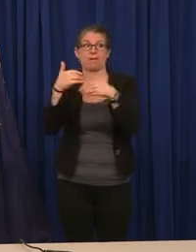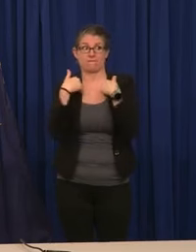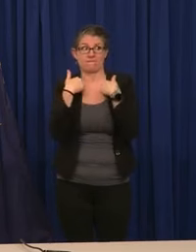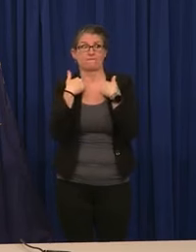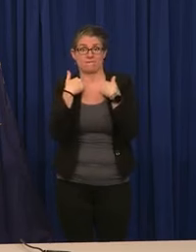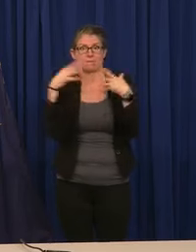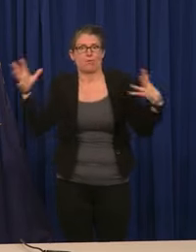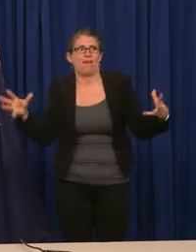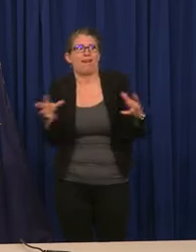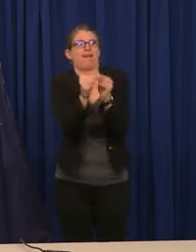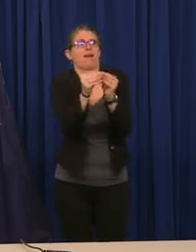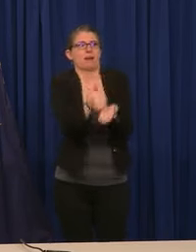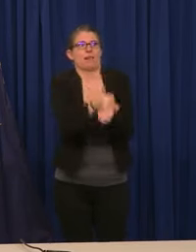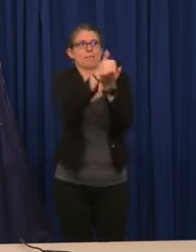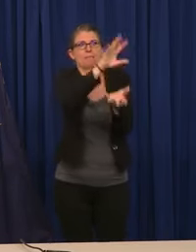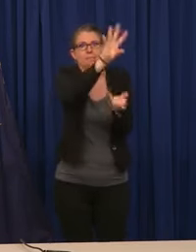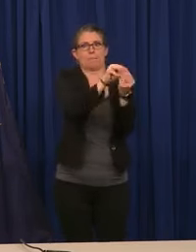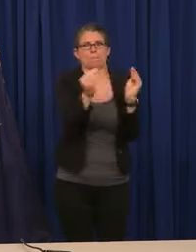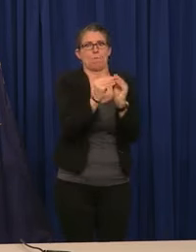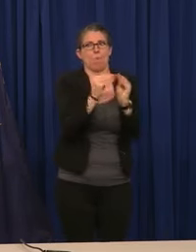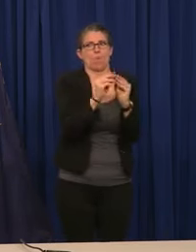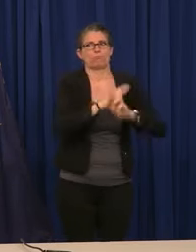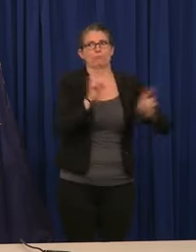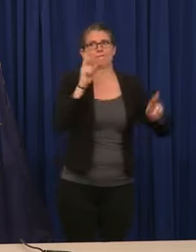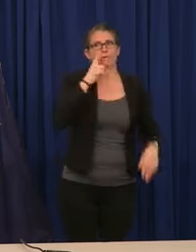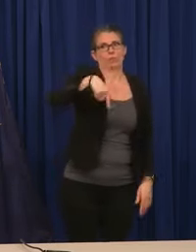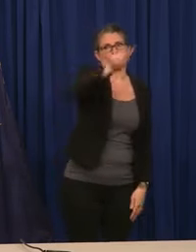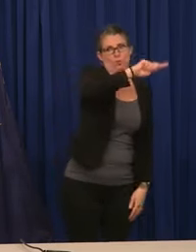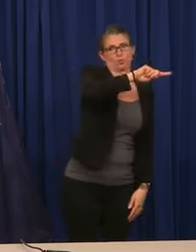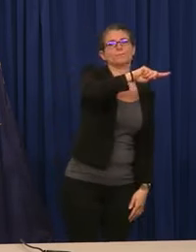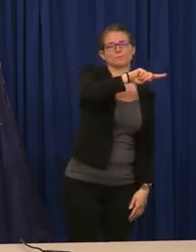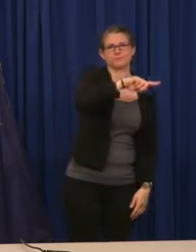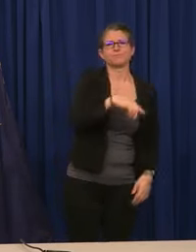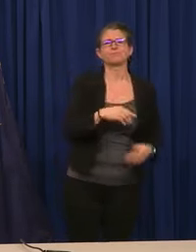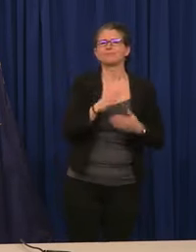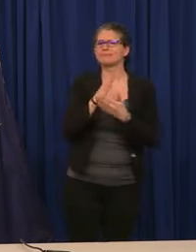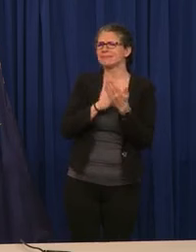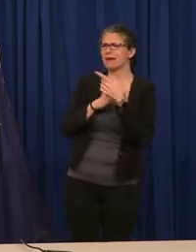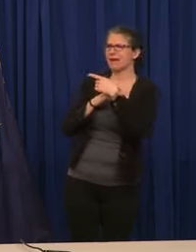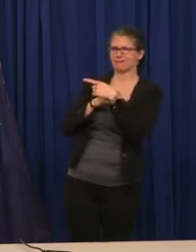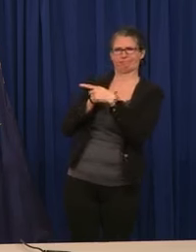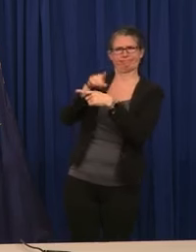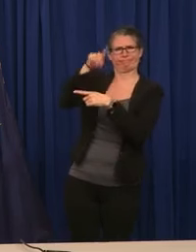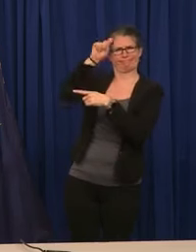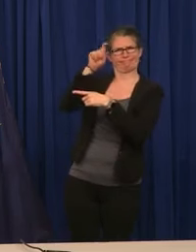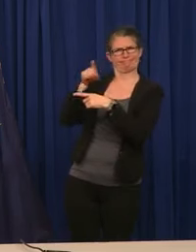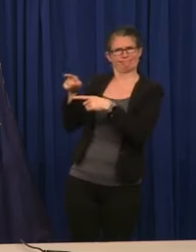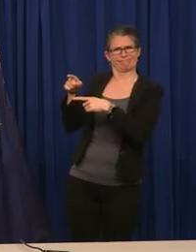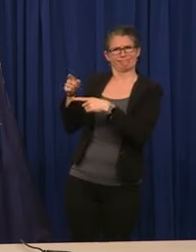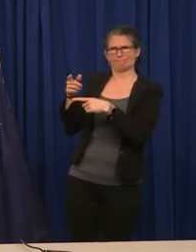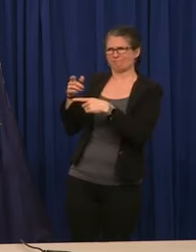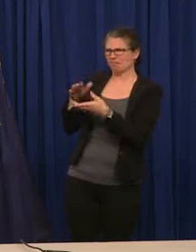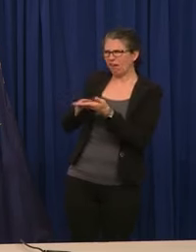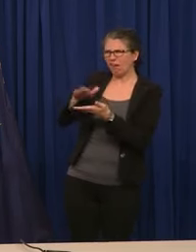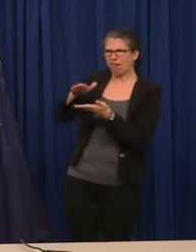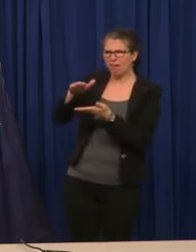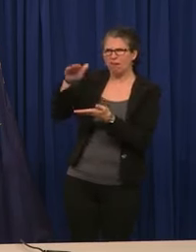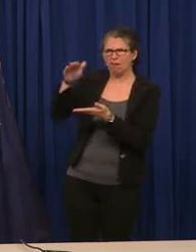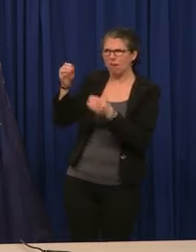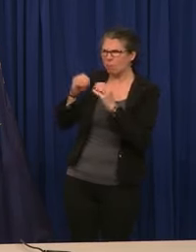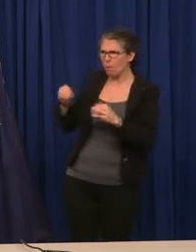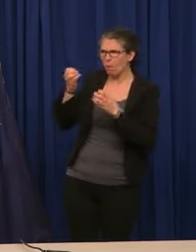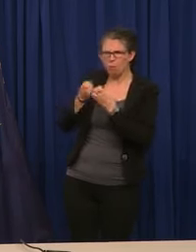that the numbers that I've reported there have been going upward over the past several days. And the reason for that is